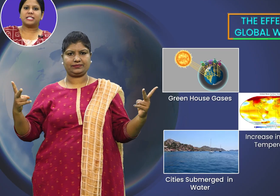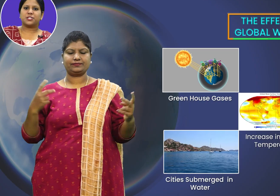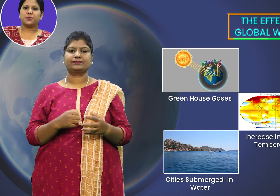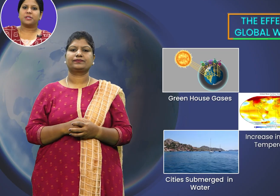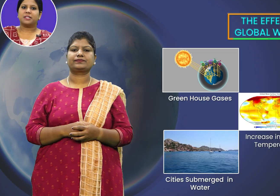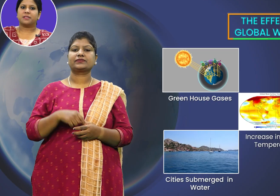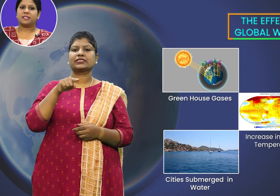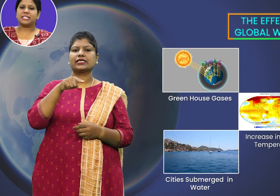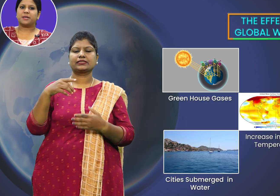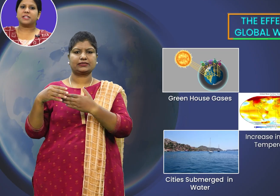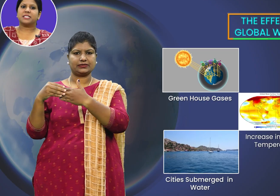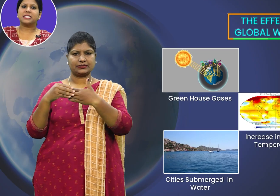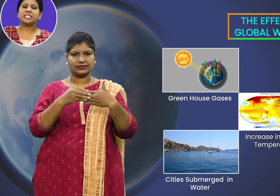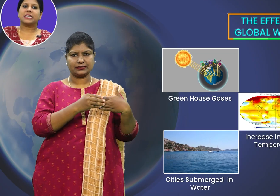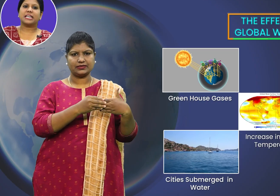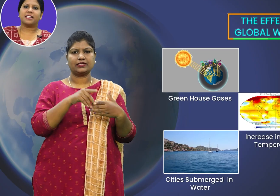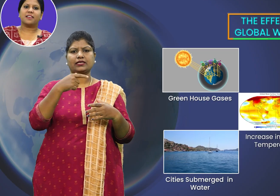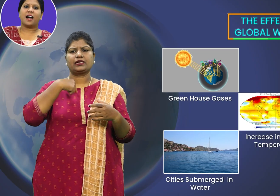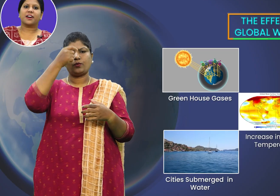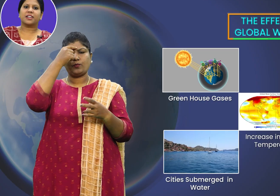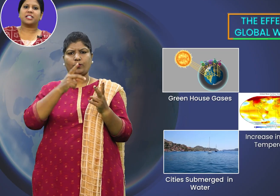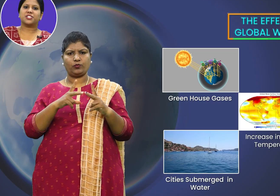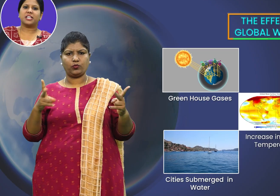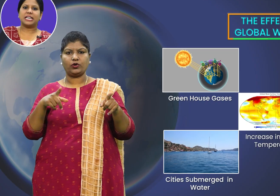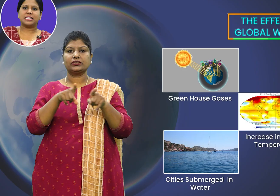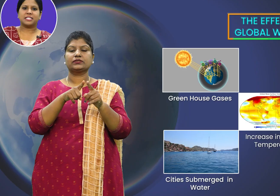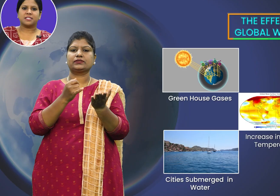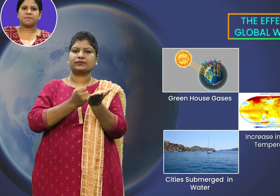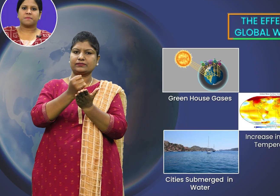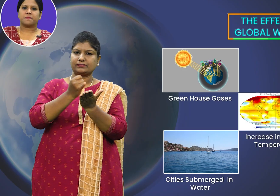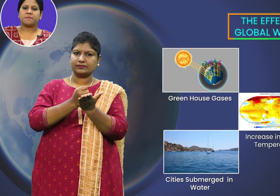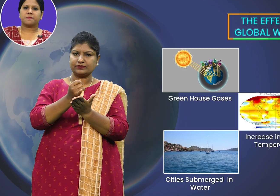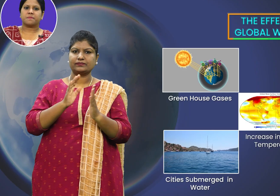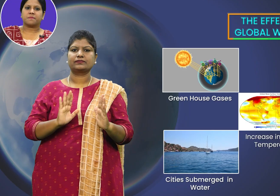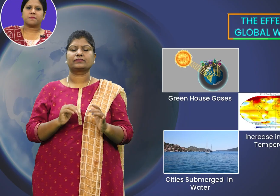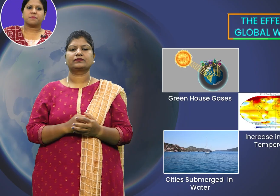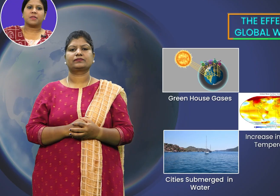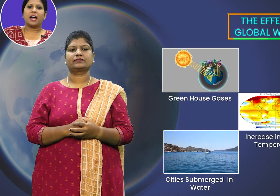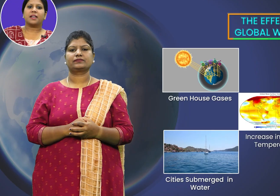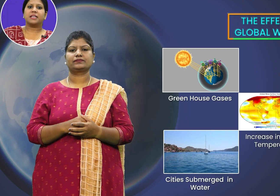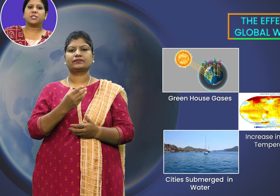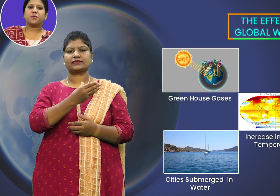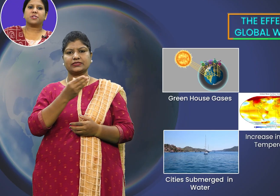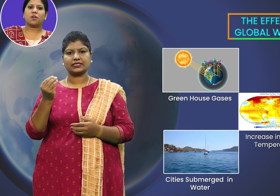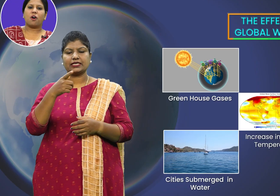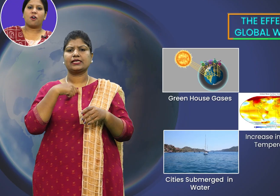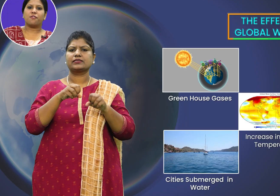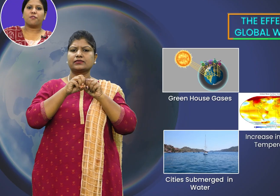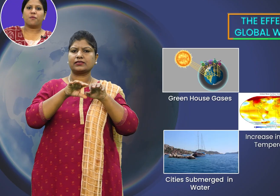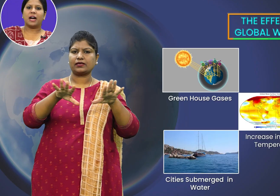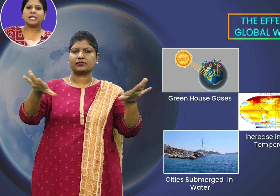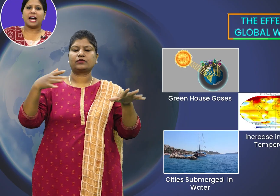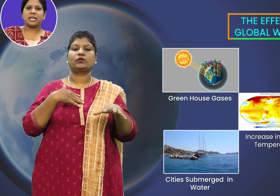It leads to disturbances in agricultural yields and distribution